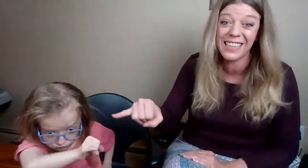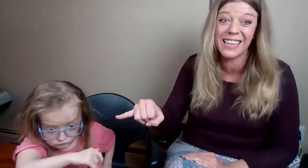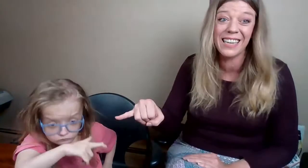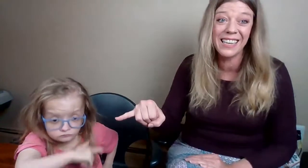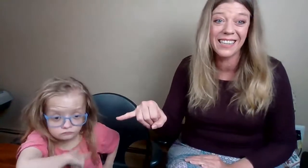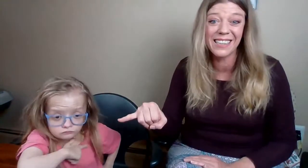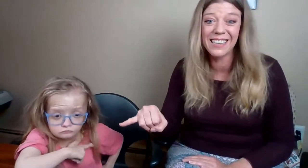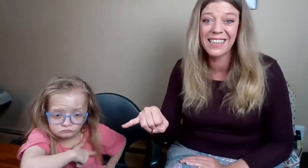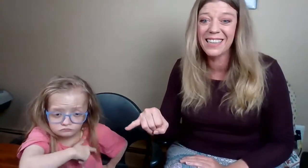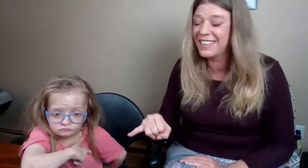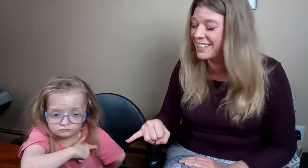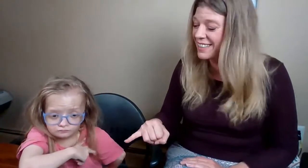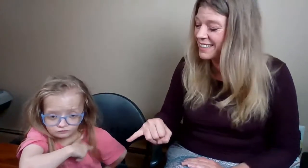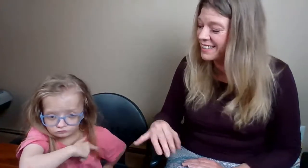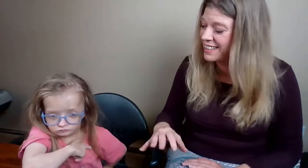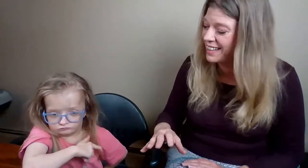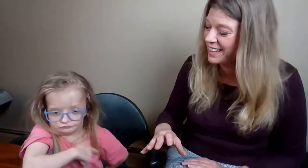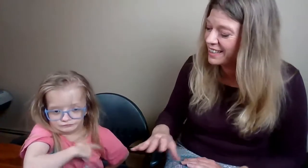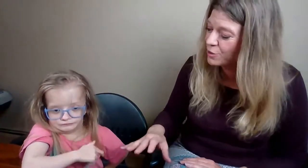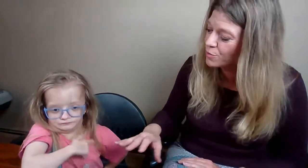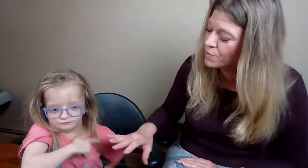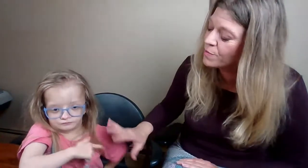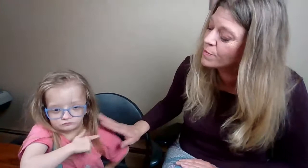C. C.